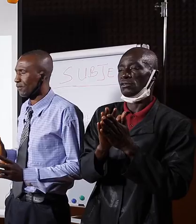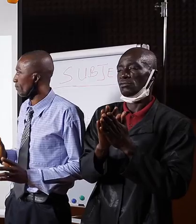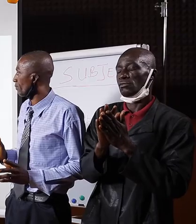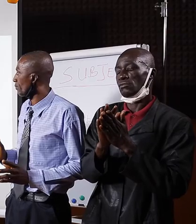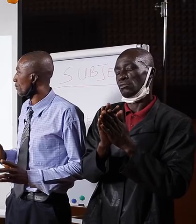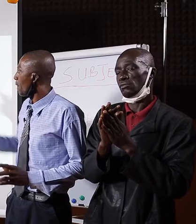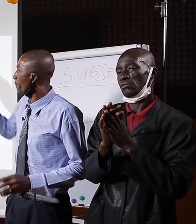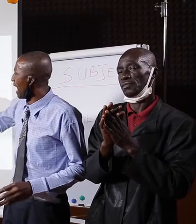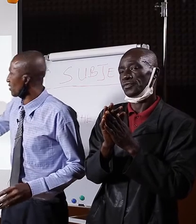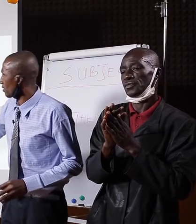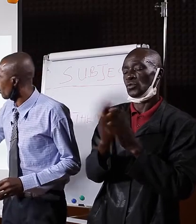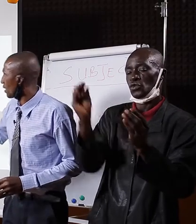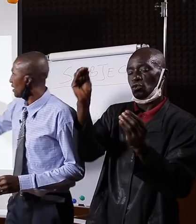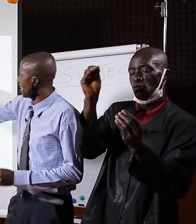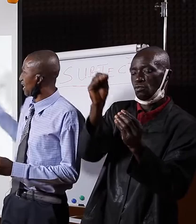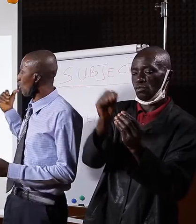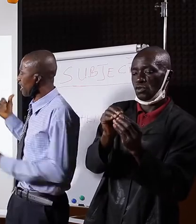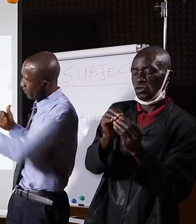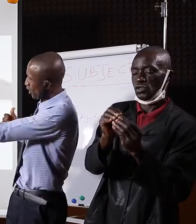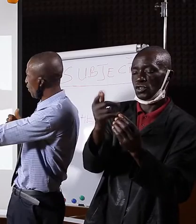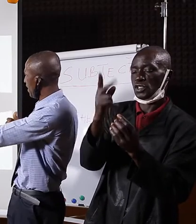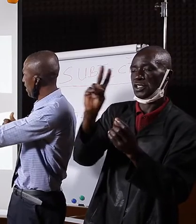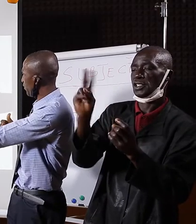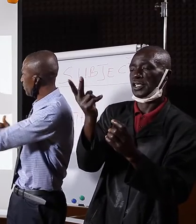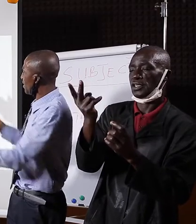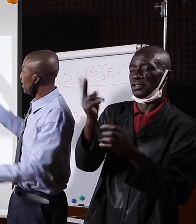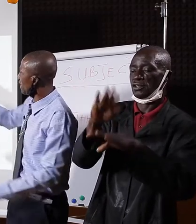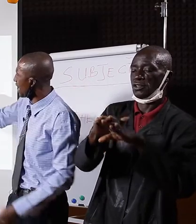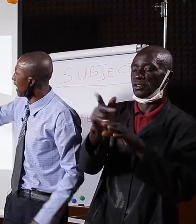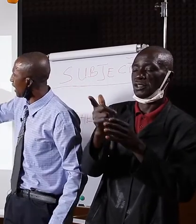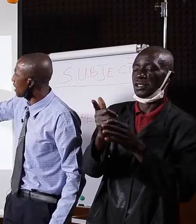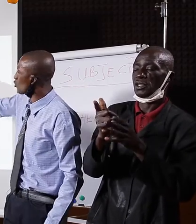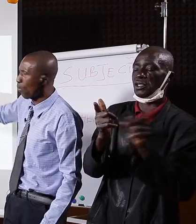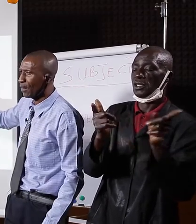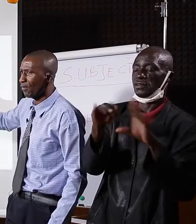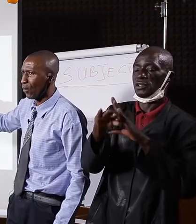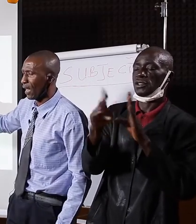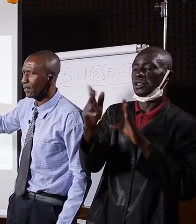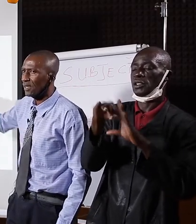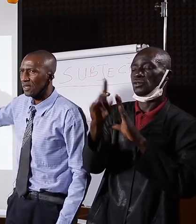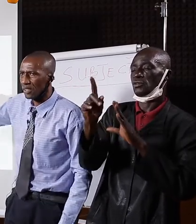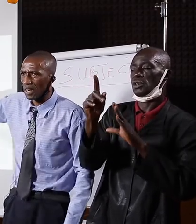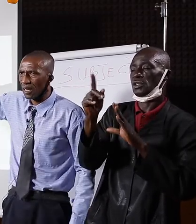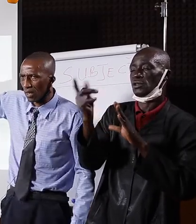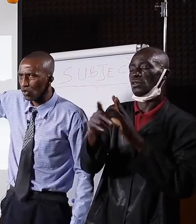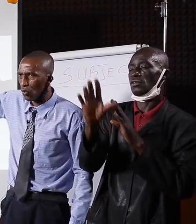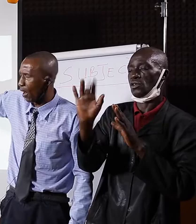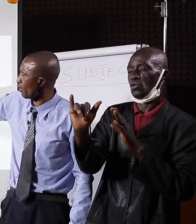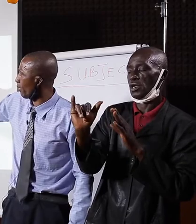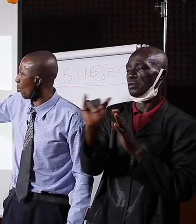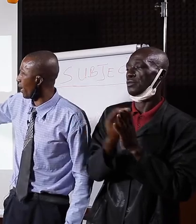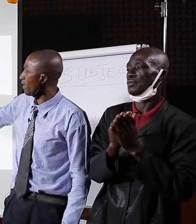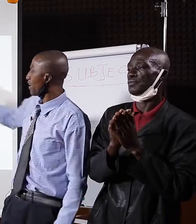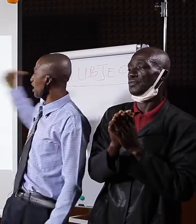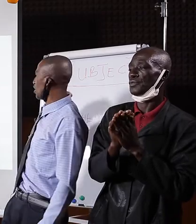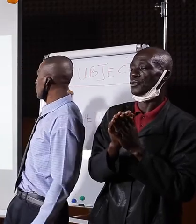5. Plus the second expression on the left. 3 into 1 over y. 3 into 1